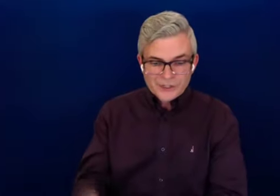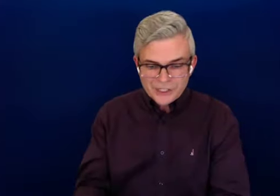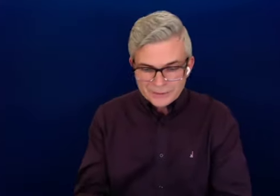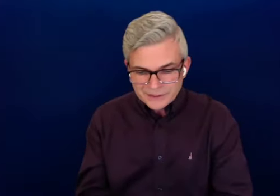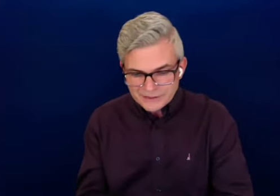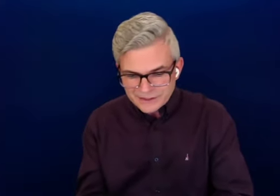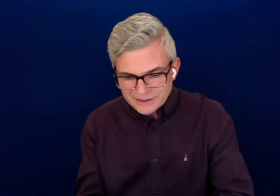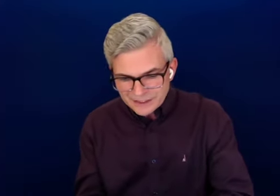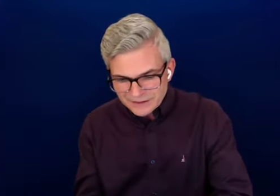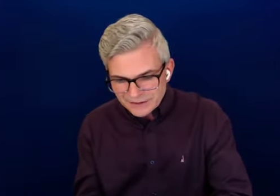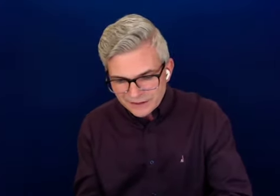language elements? It said